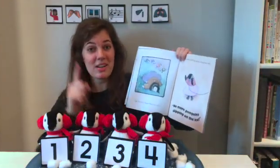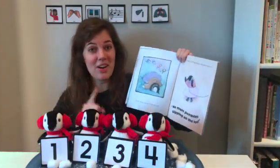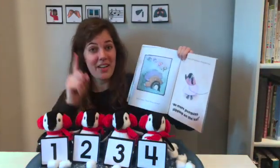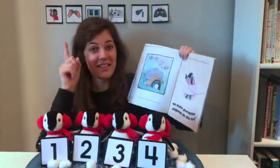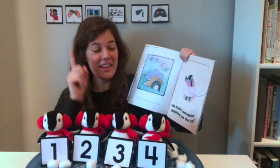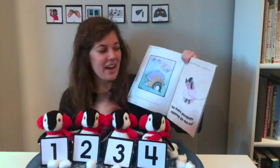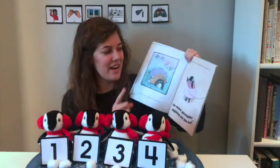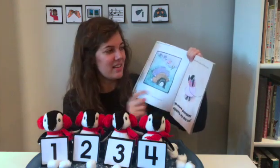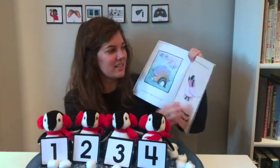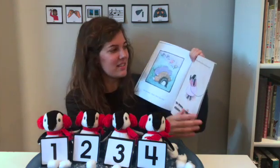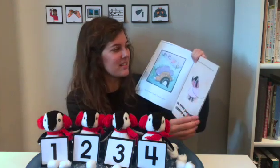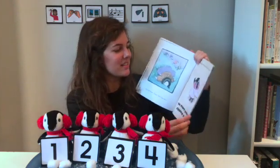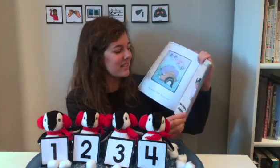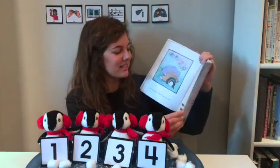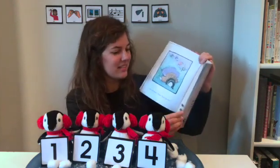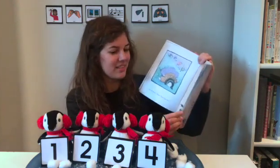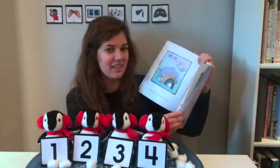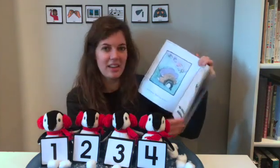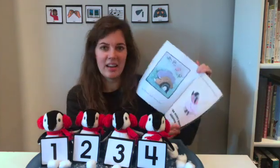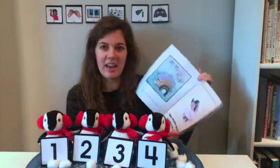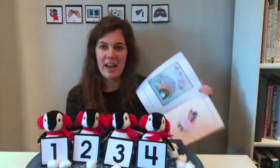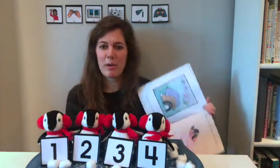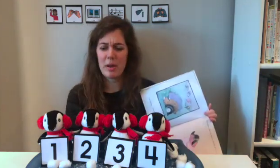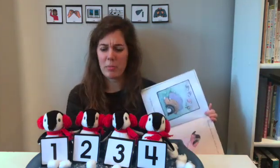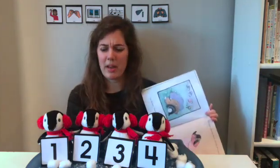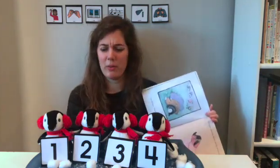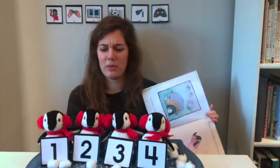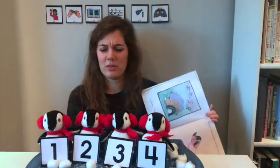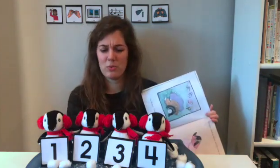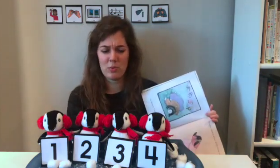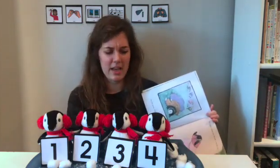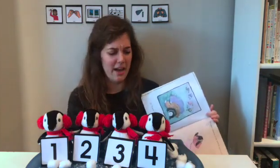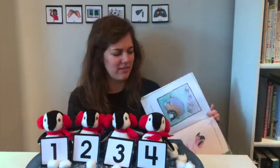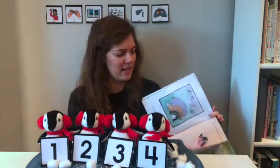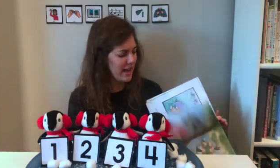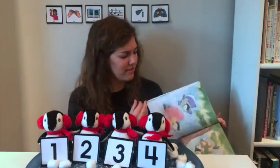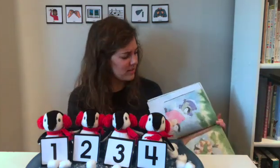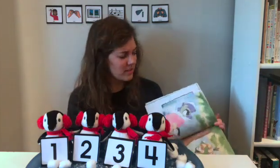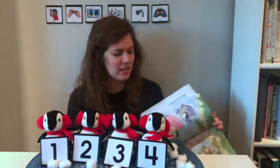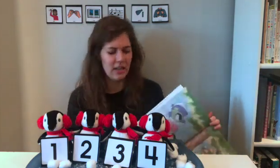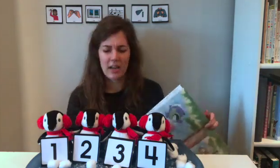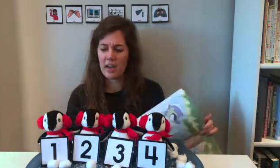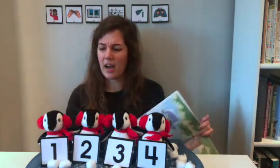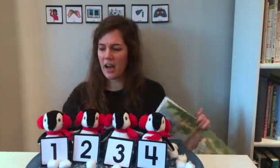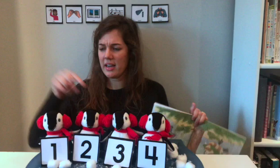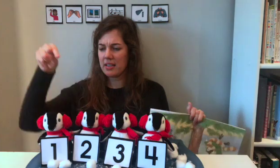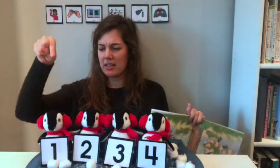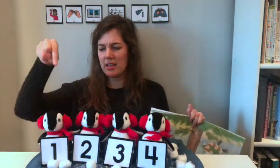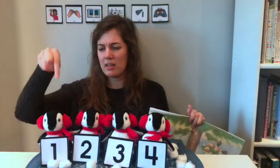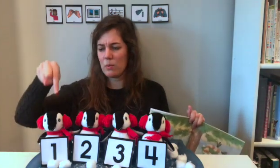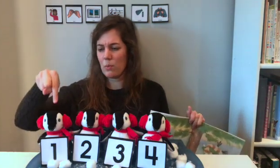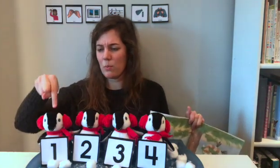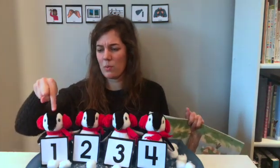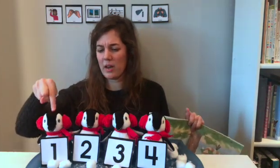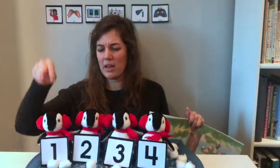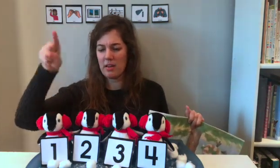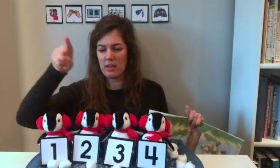on the ice. How many penguins do we have left? I see